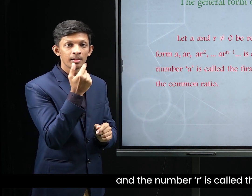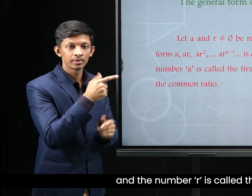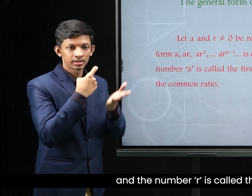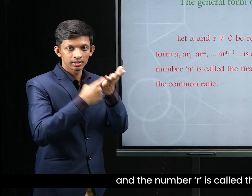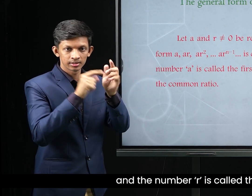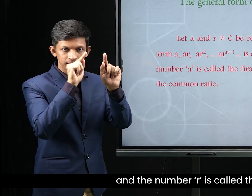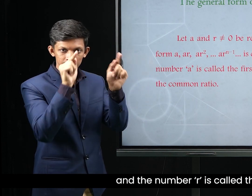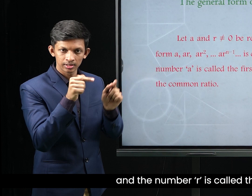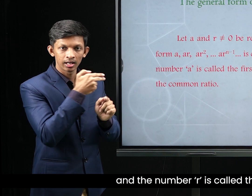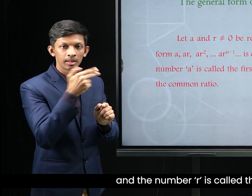ratio.